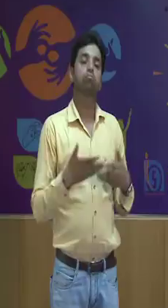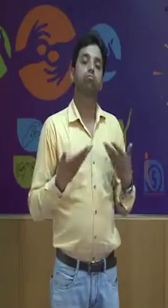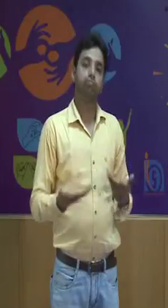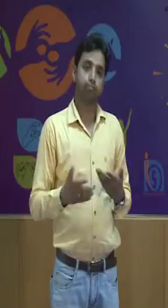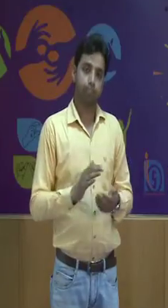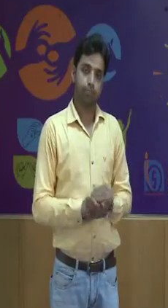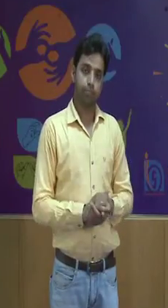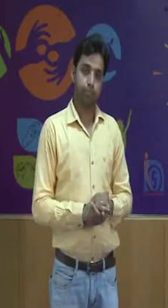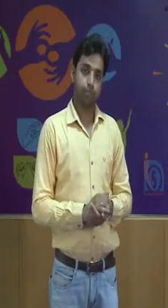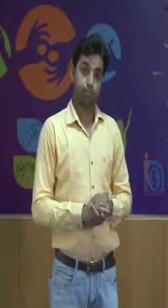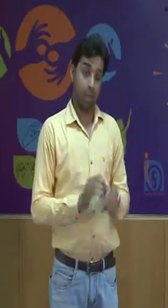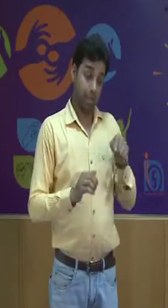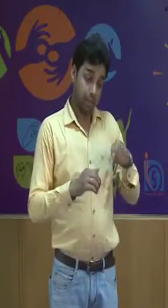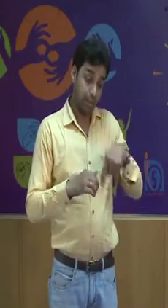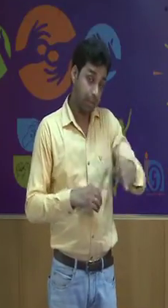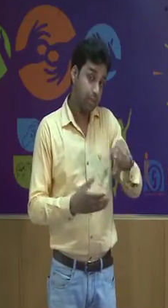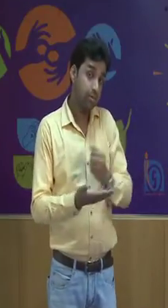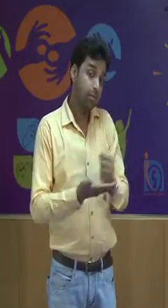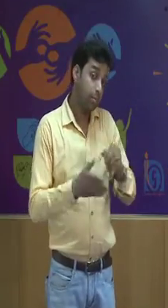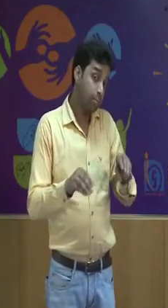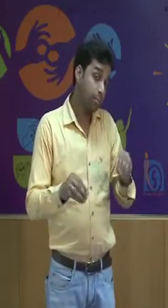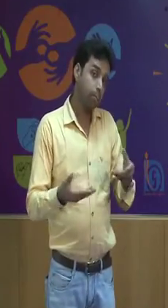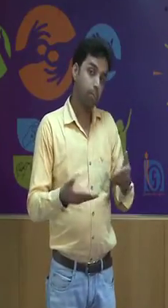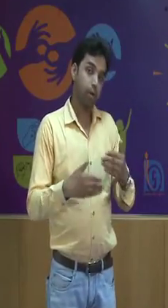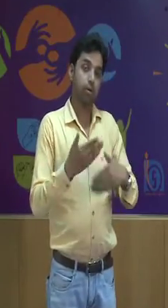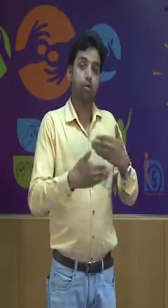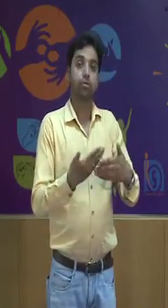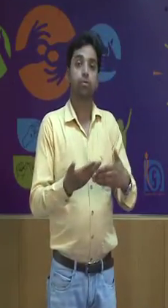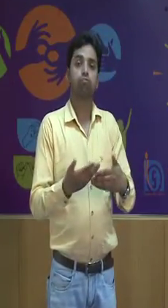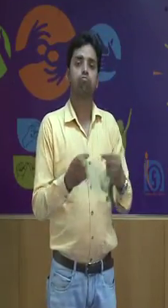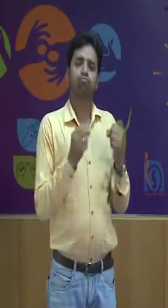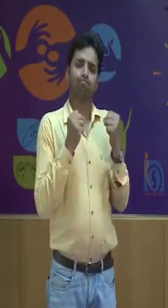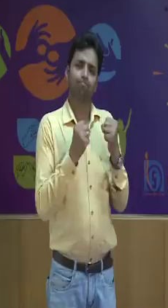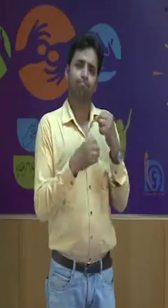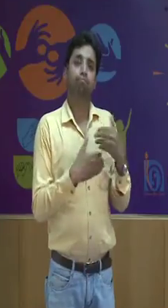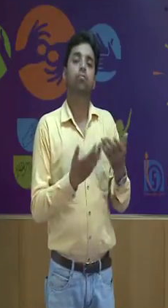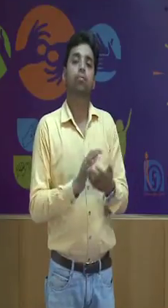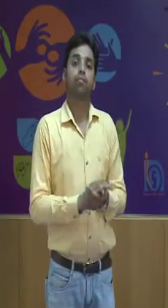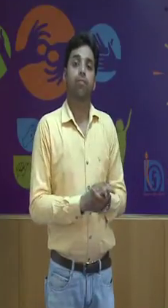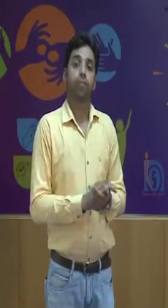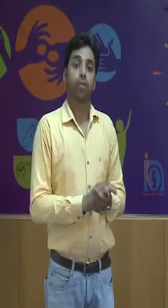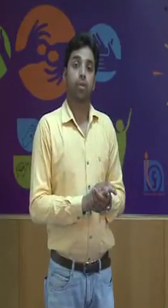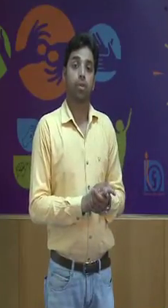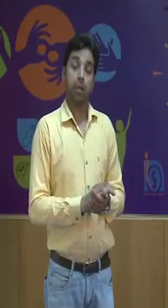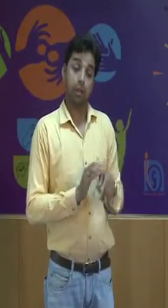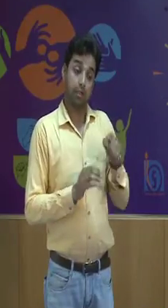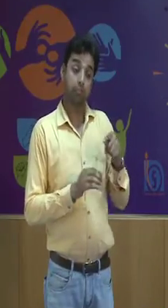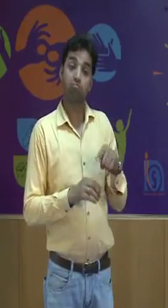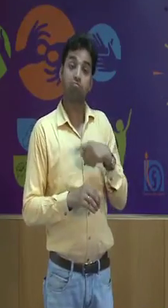However, this practice had become so strong that it was not easy to end